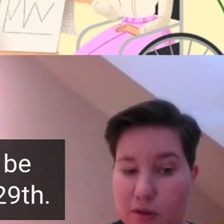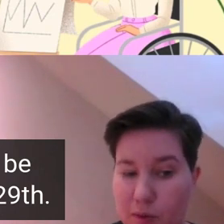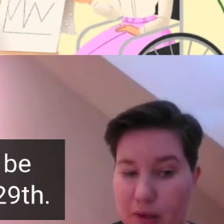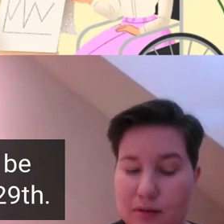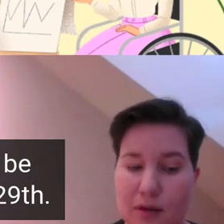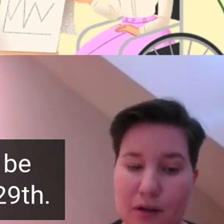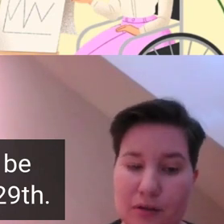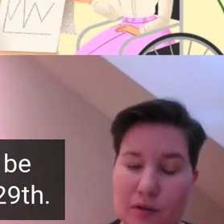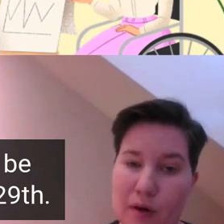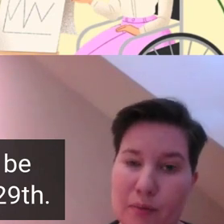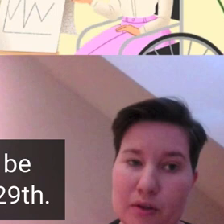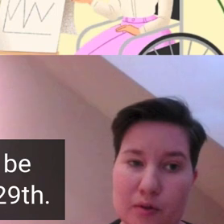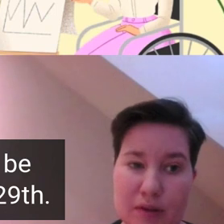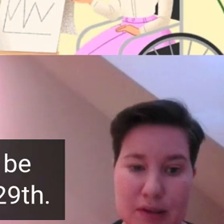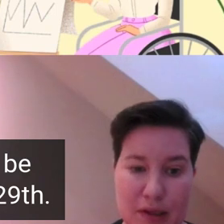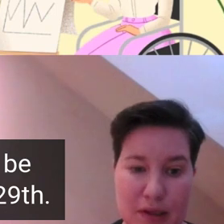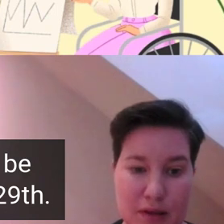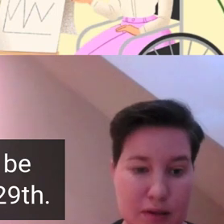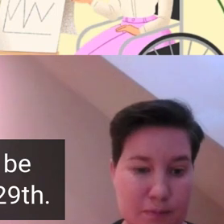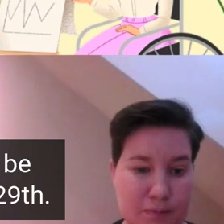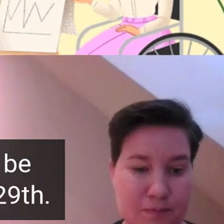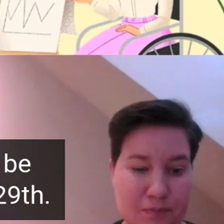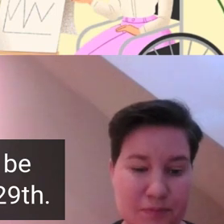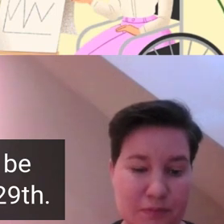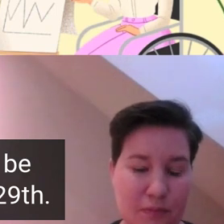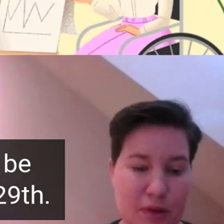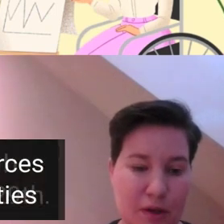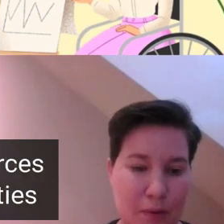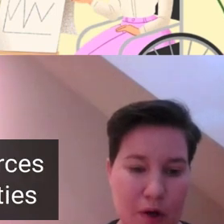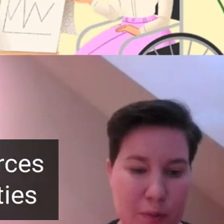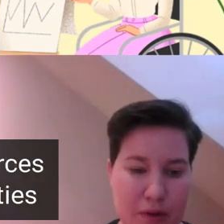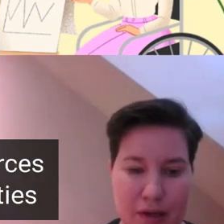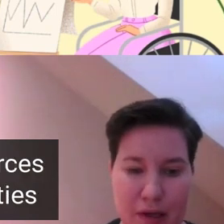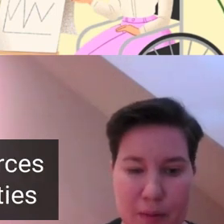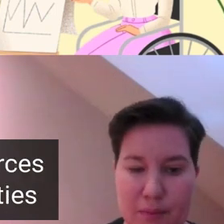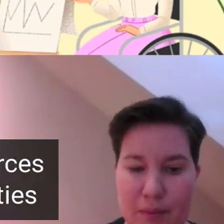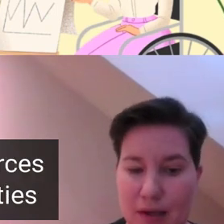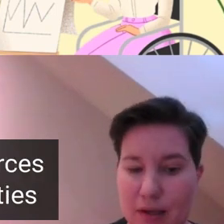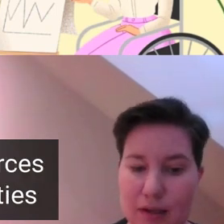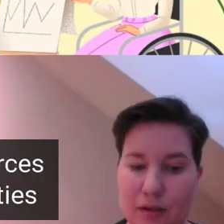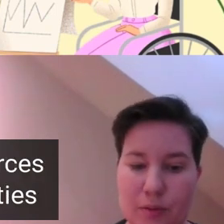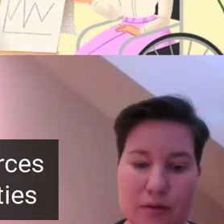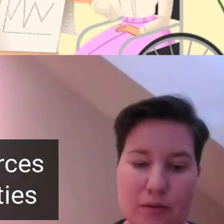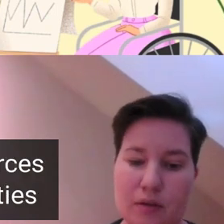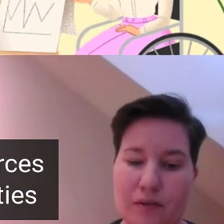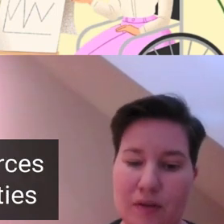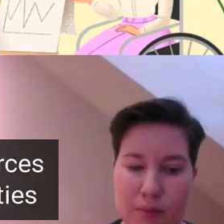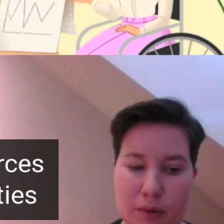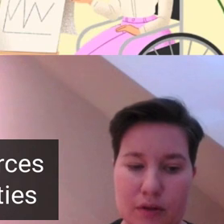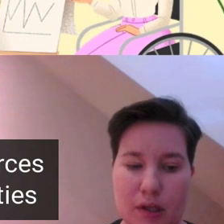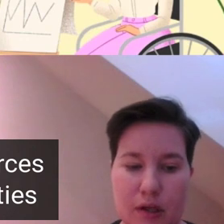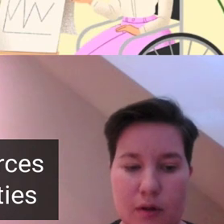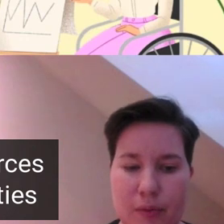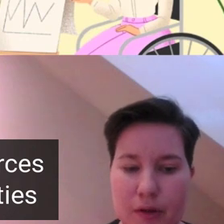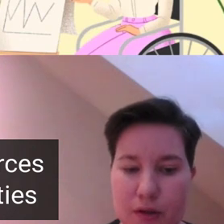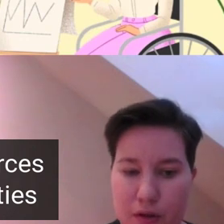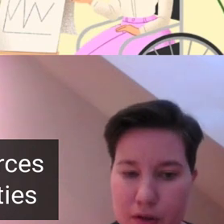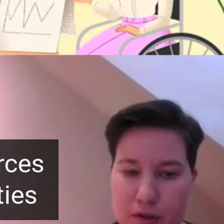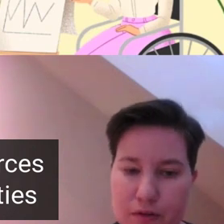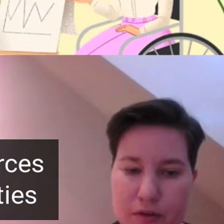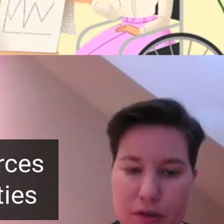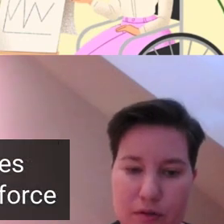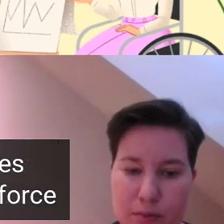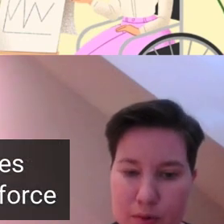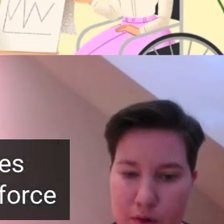in 2 weeks on November 29th. We hope that by making these resources available, we will